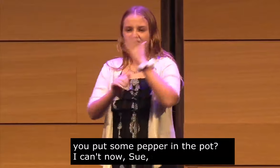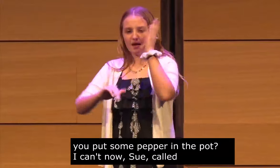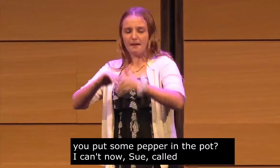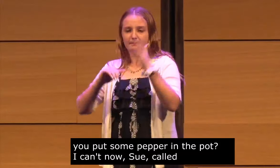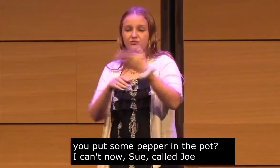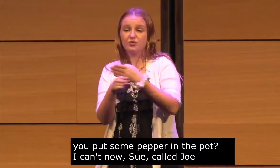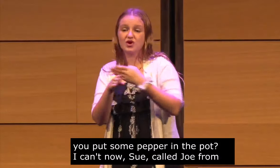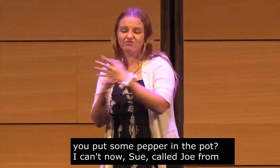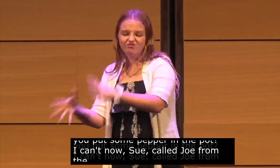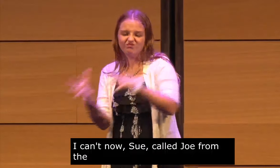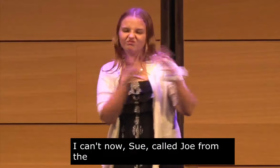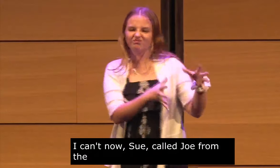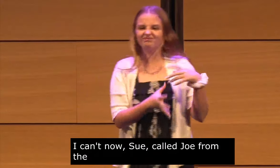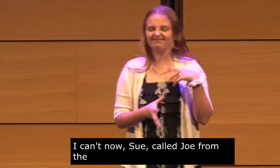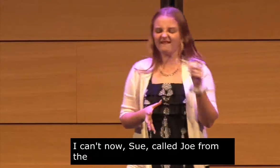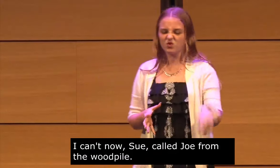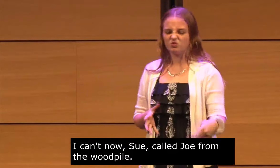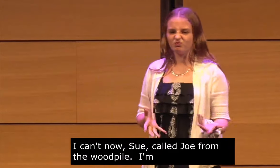woodpile. "I'm chopping wood."